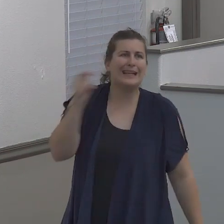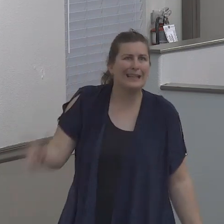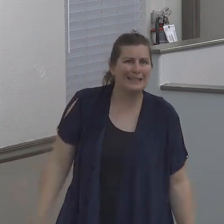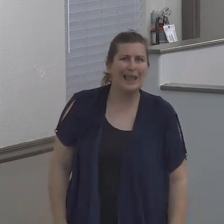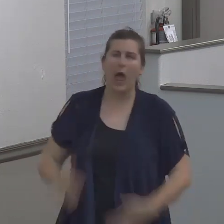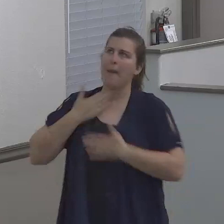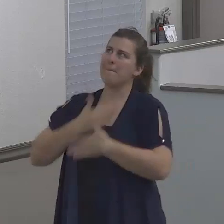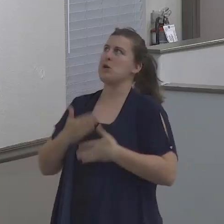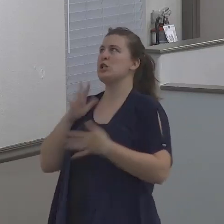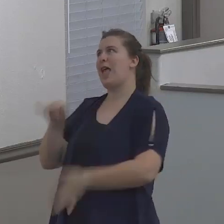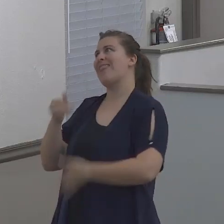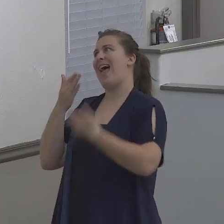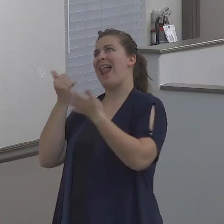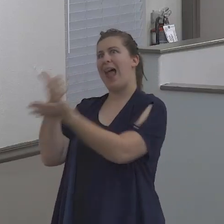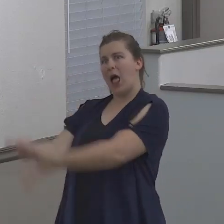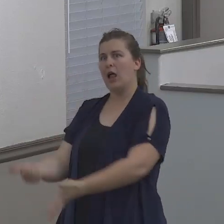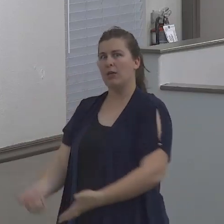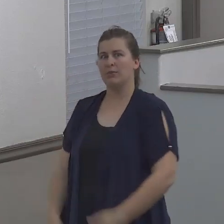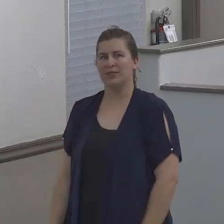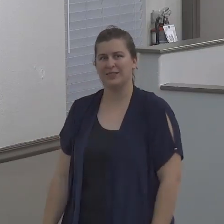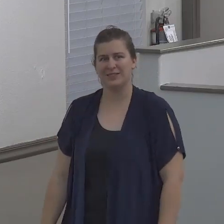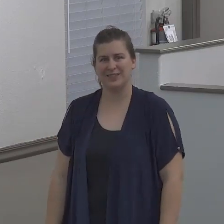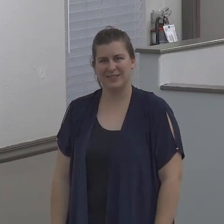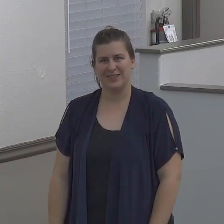I sure appreciated his help.